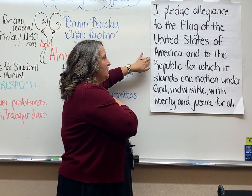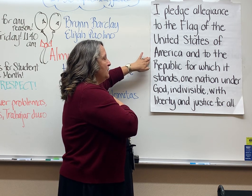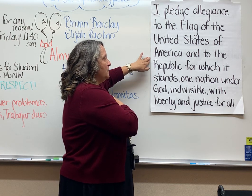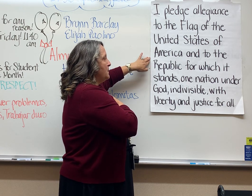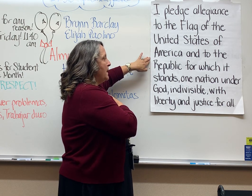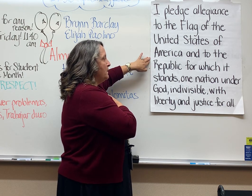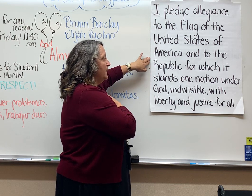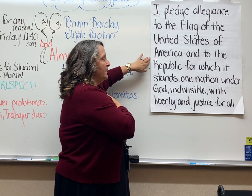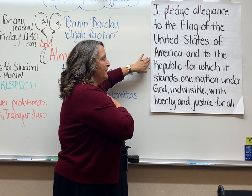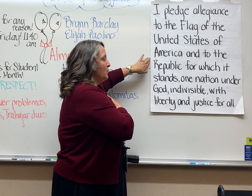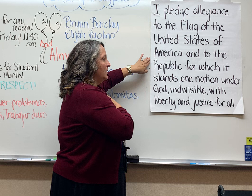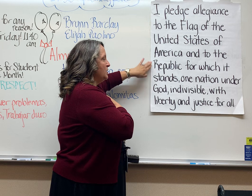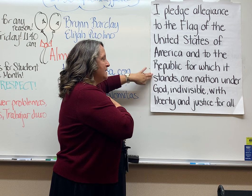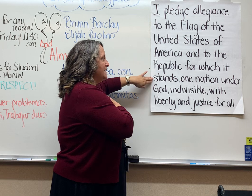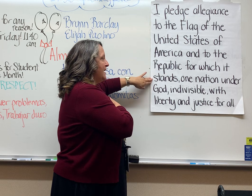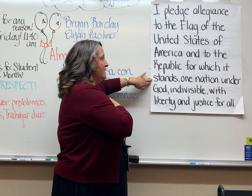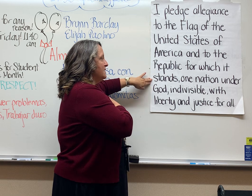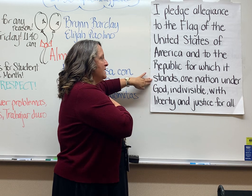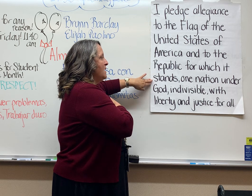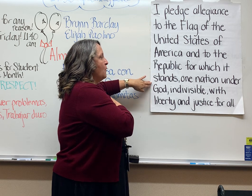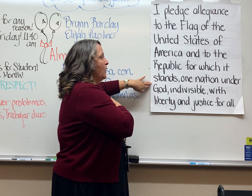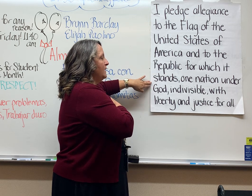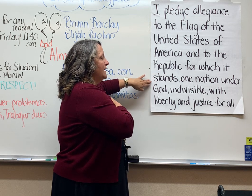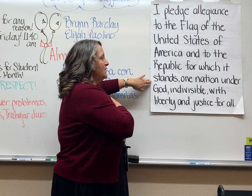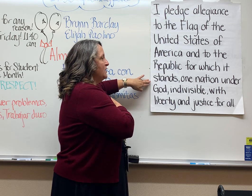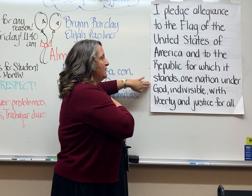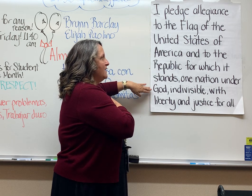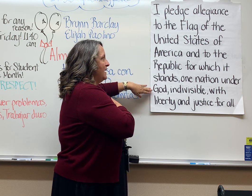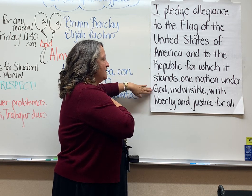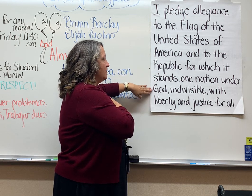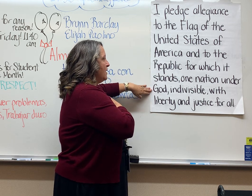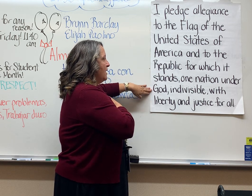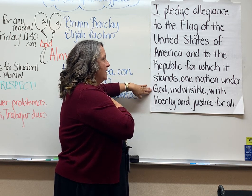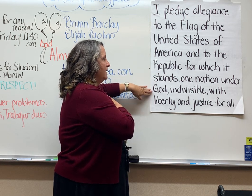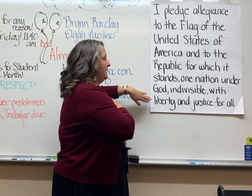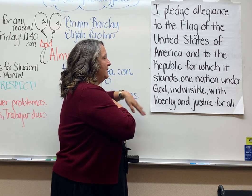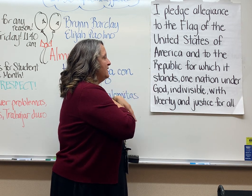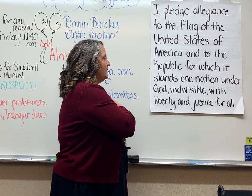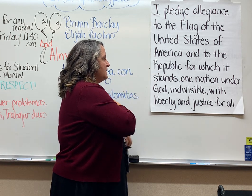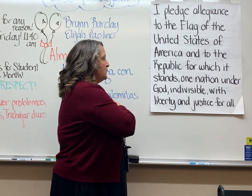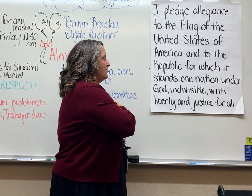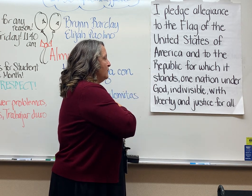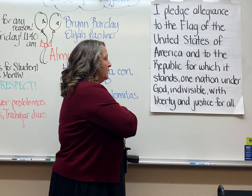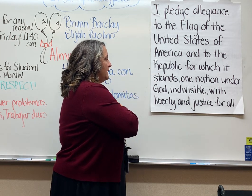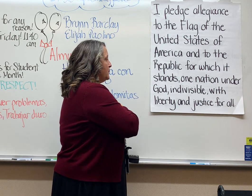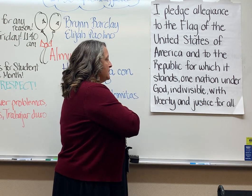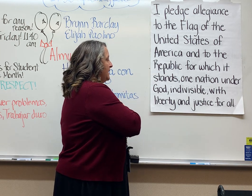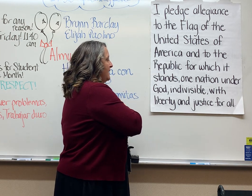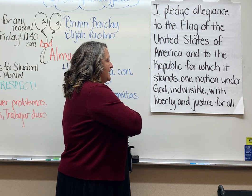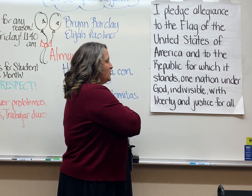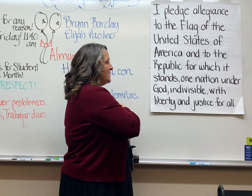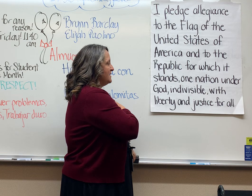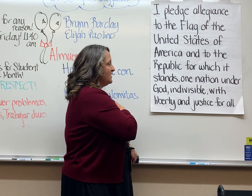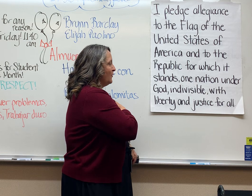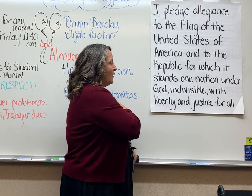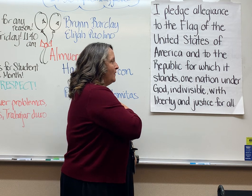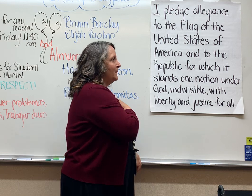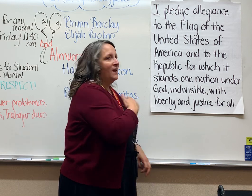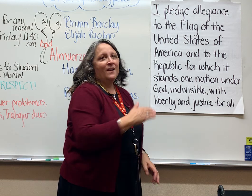the republic for which it stands, one nation, under God, indivisible, with liberty and justice for all.